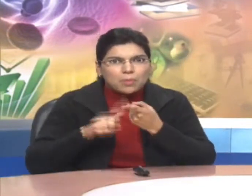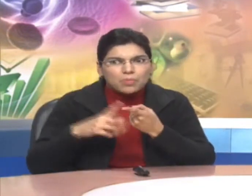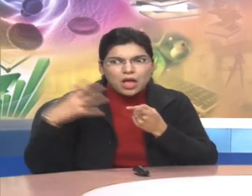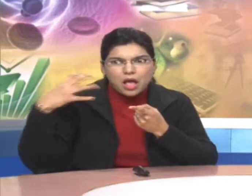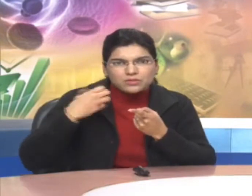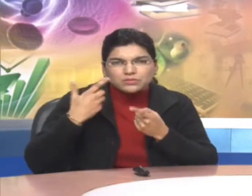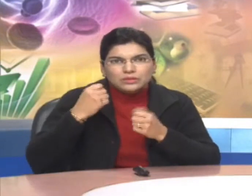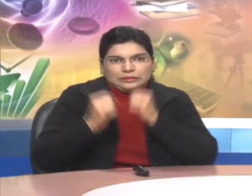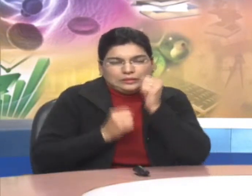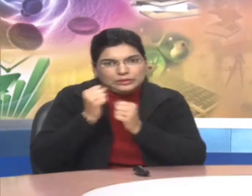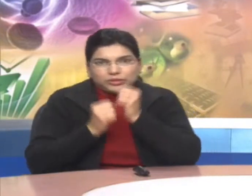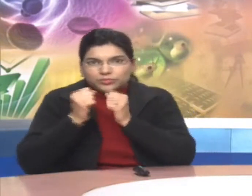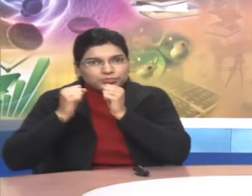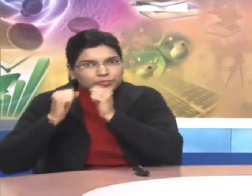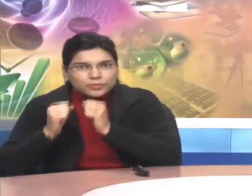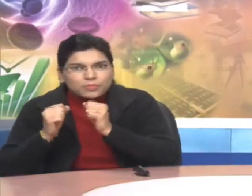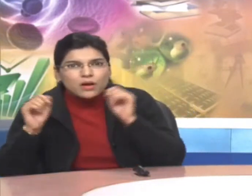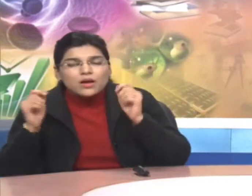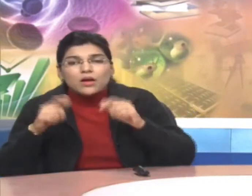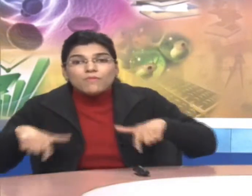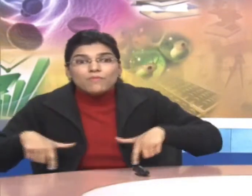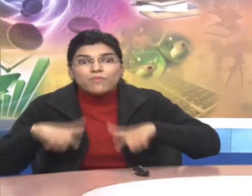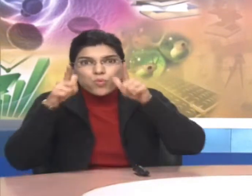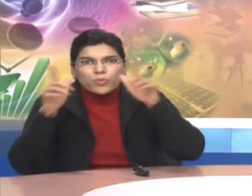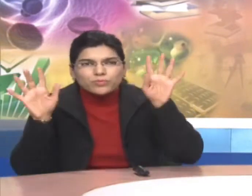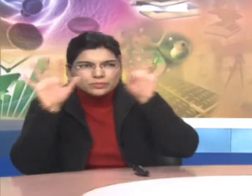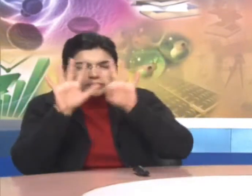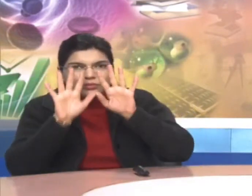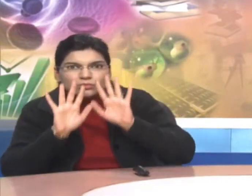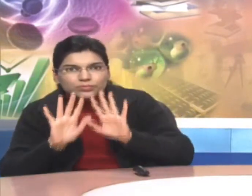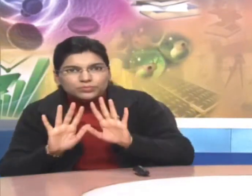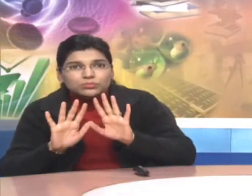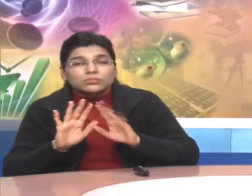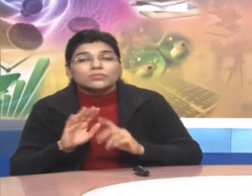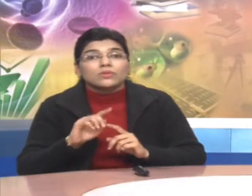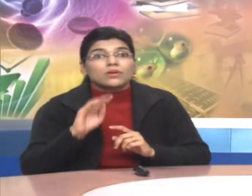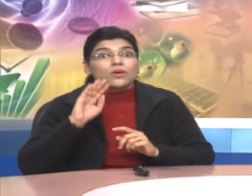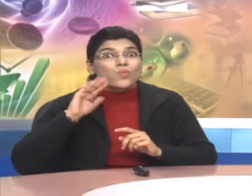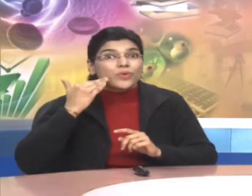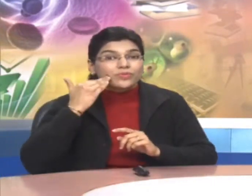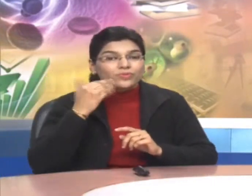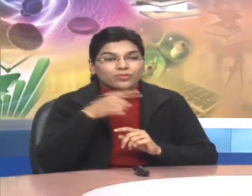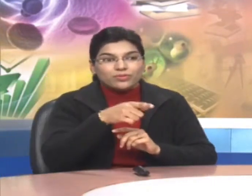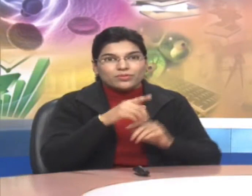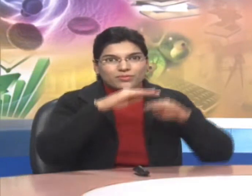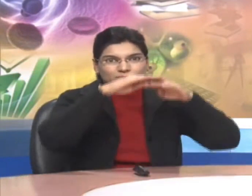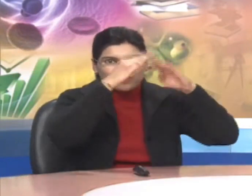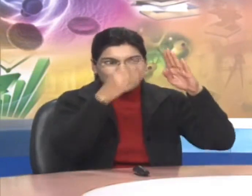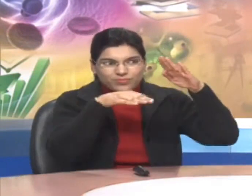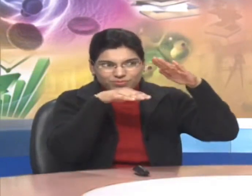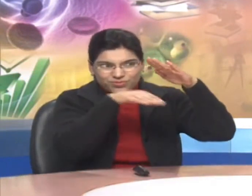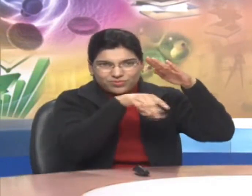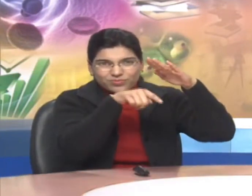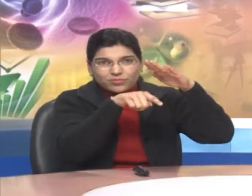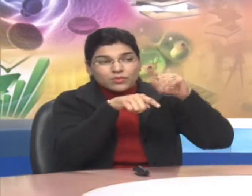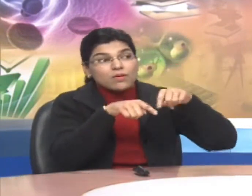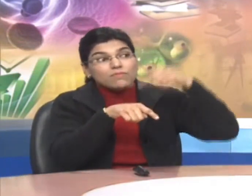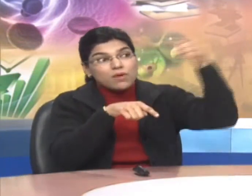and having made sure that the line was clear, he returned to the entrance